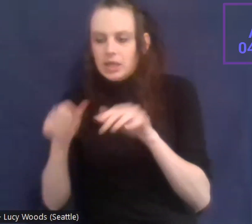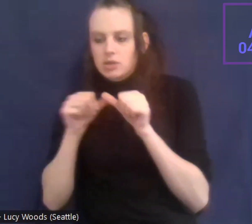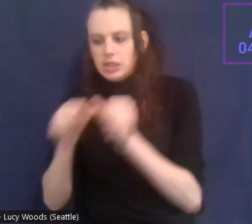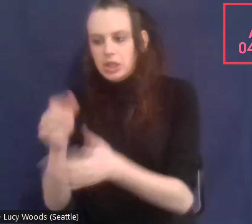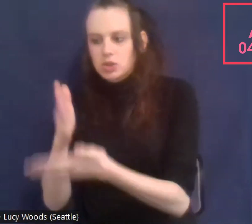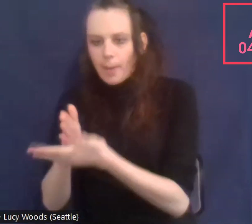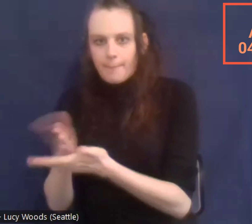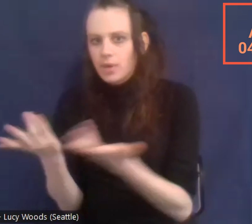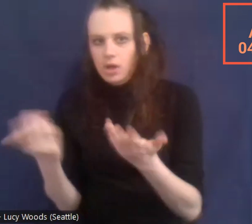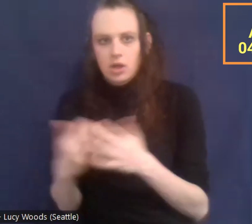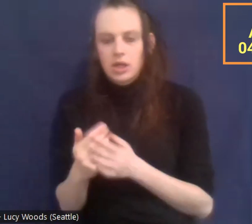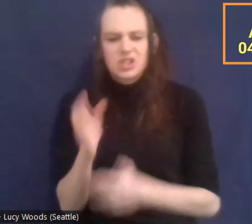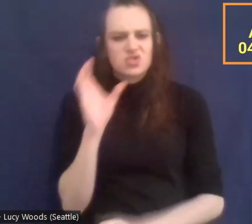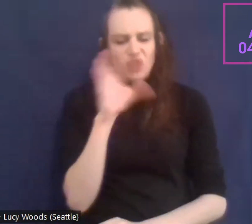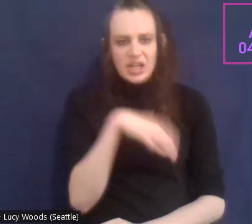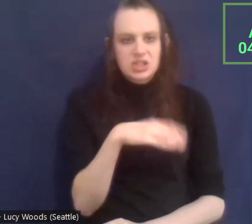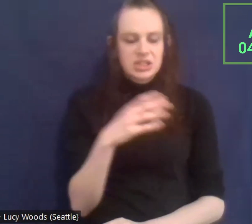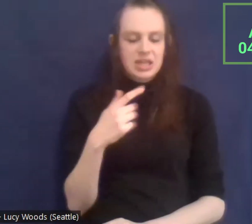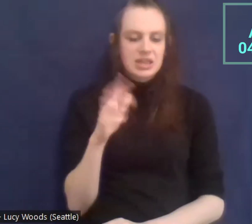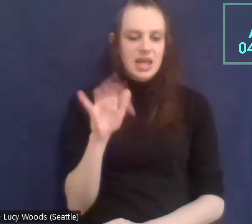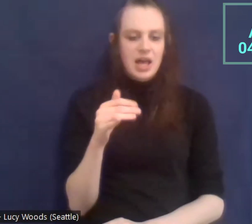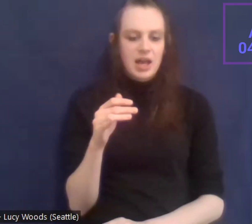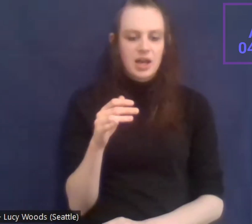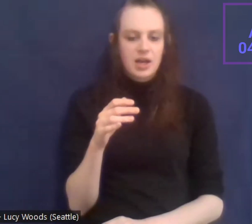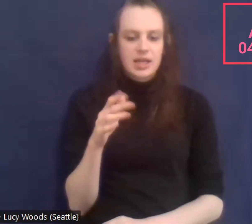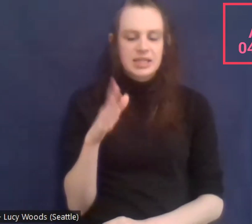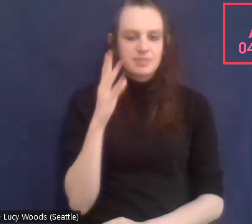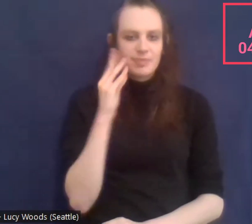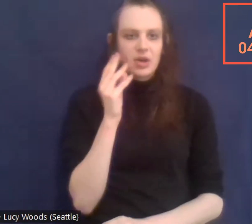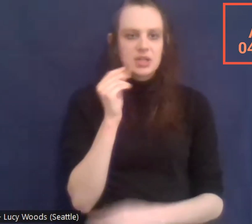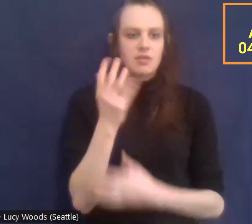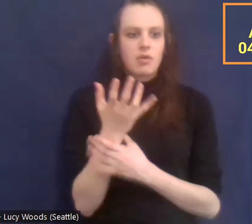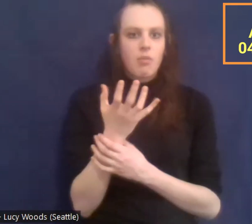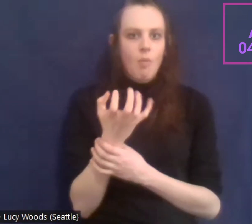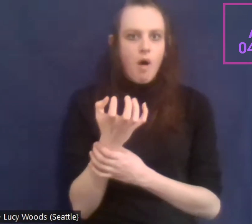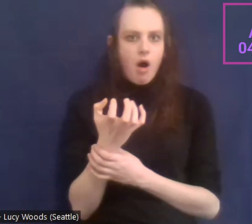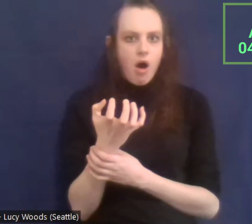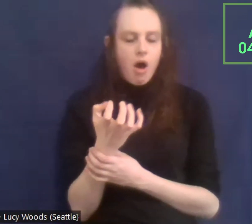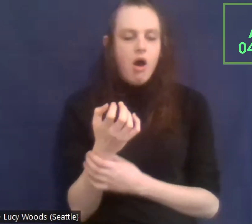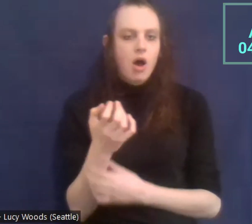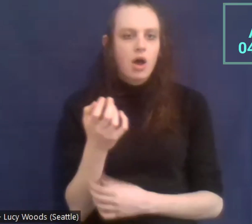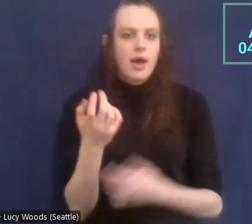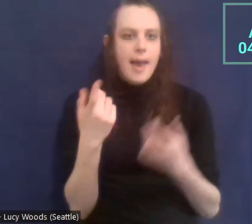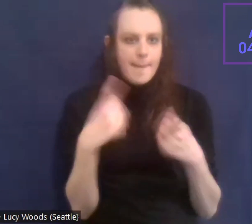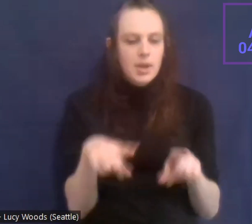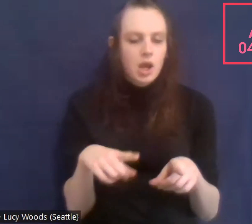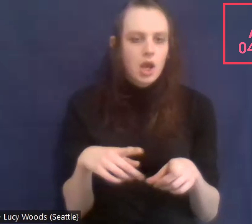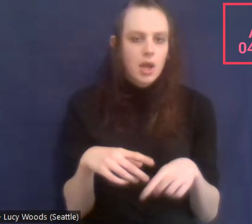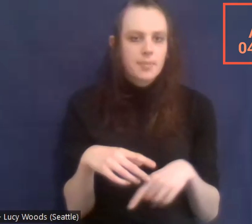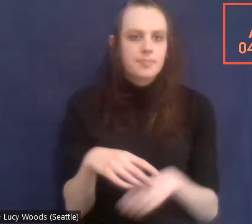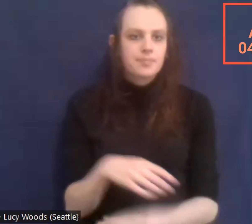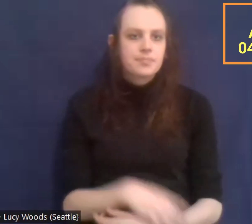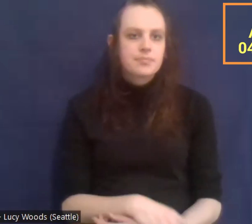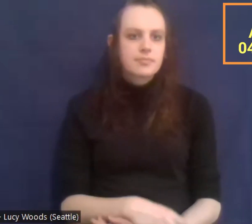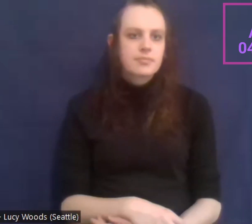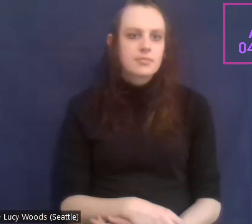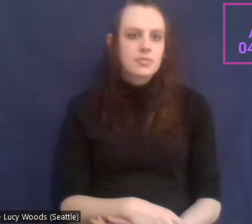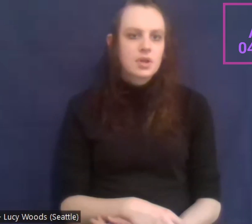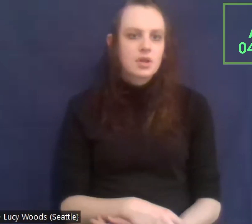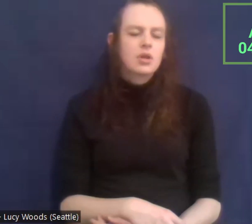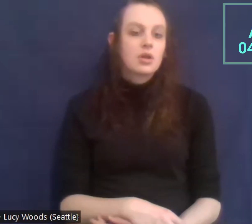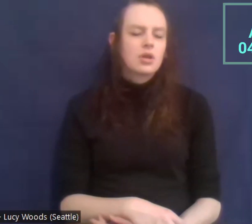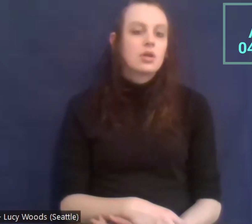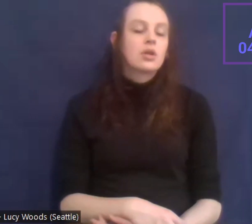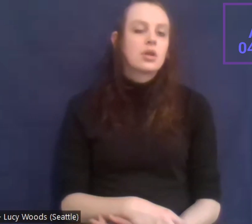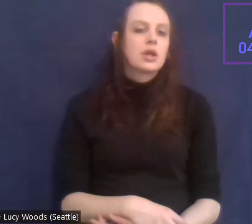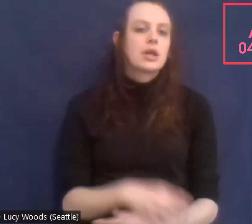world. It's this phenomenon of craving they talk about in the big book of Alcoholics Anonymous, right? And it's in the one of the